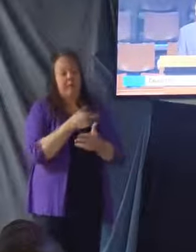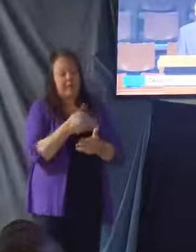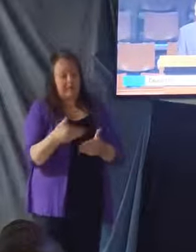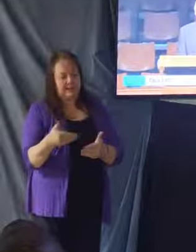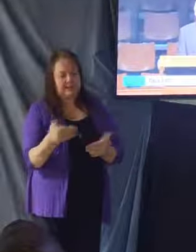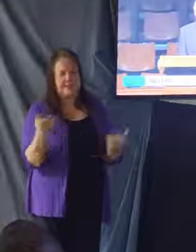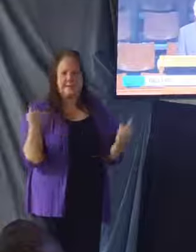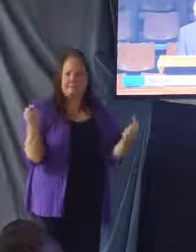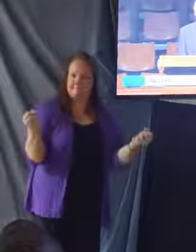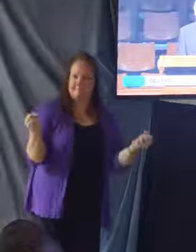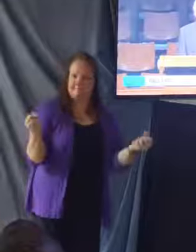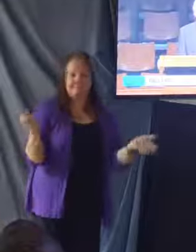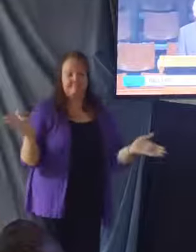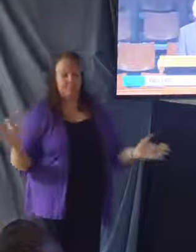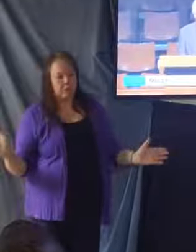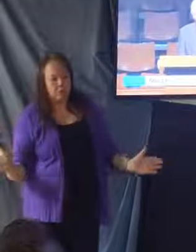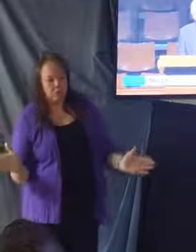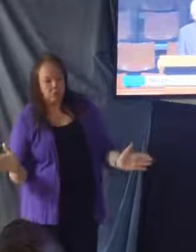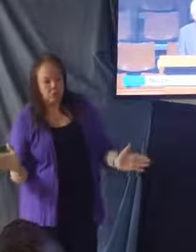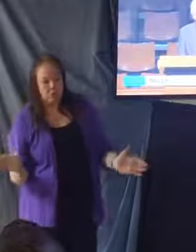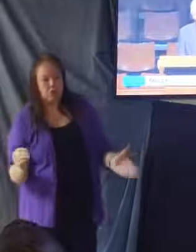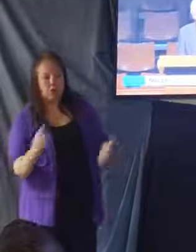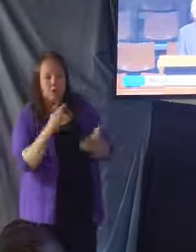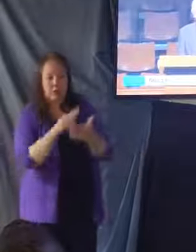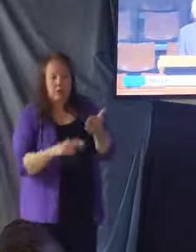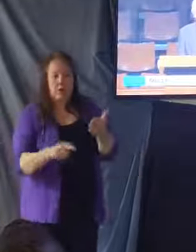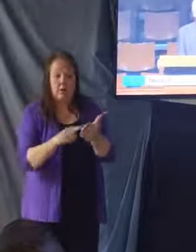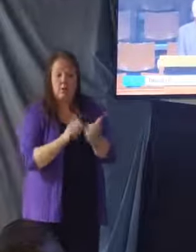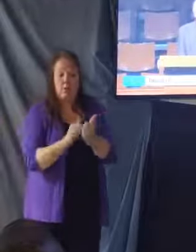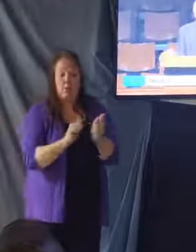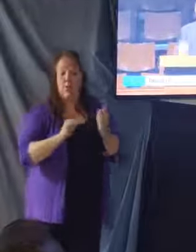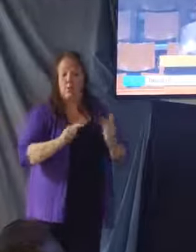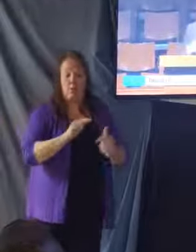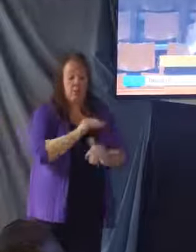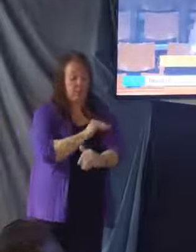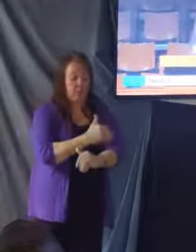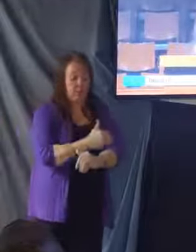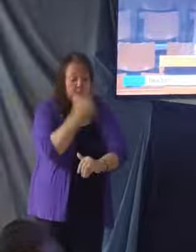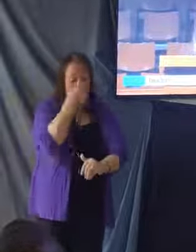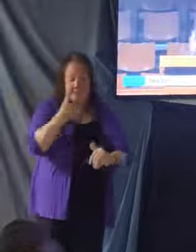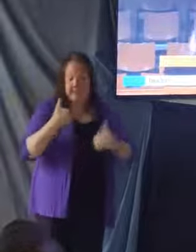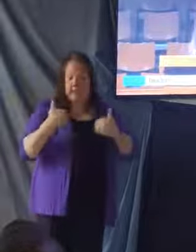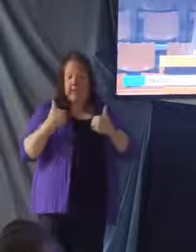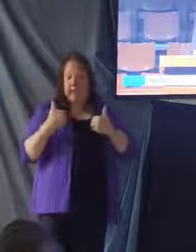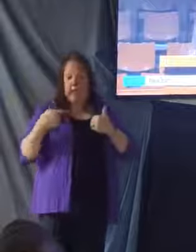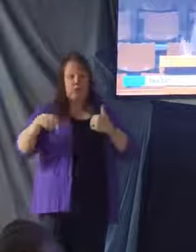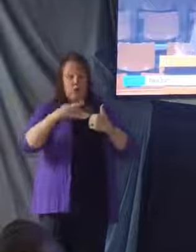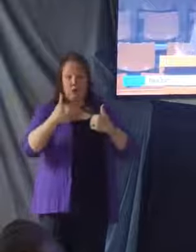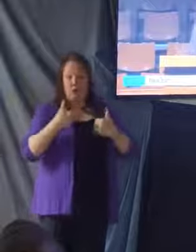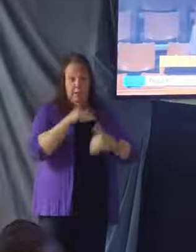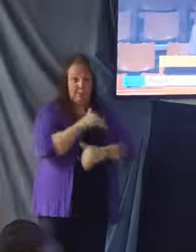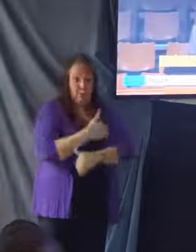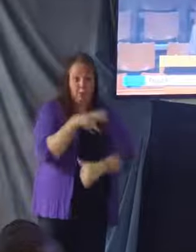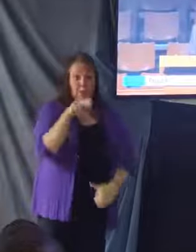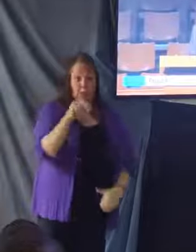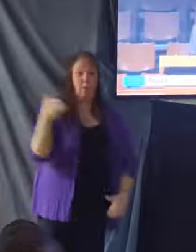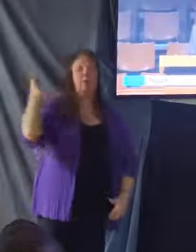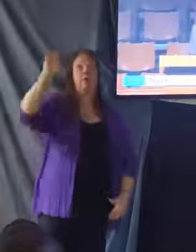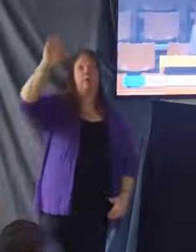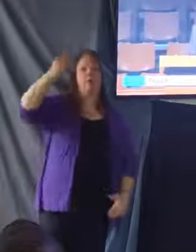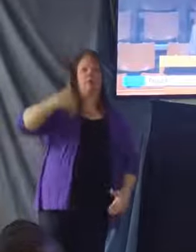speak and exhort and reprove with all authority. Not because I have authority or you have authority, but God has